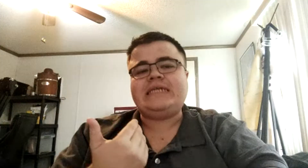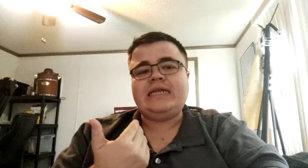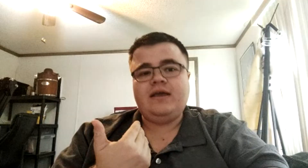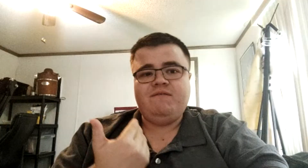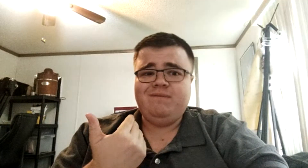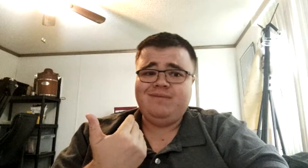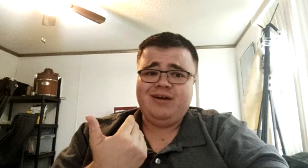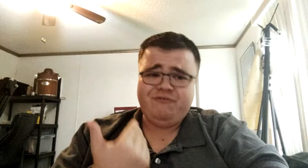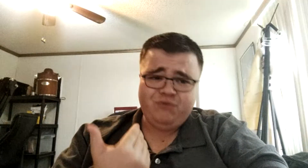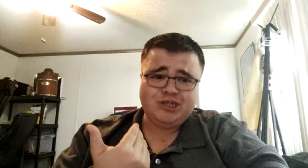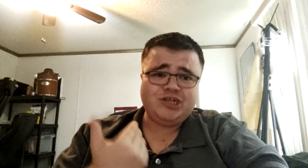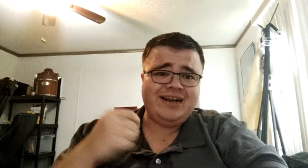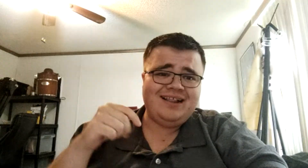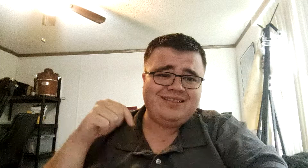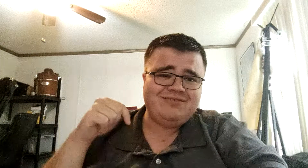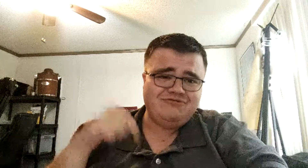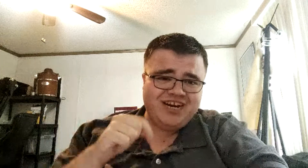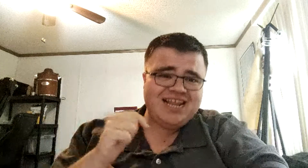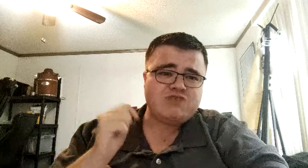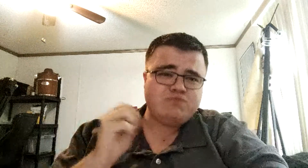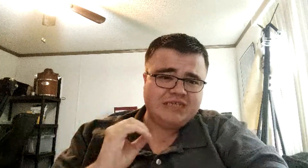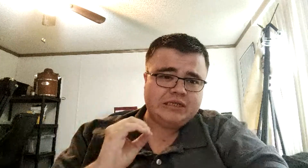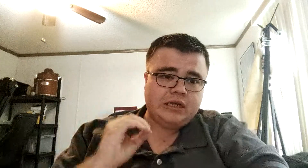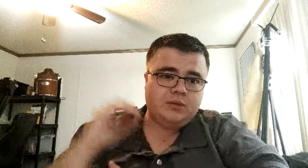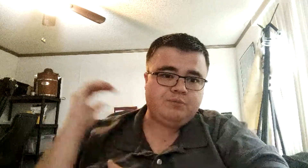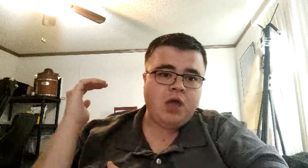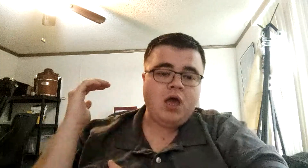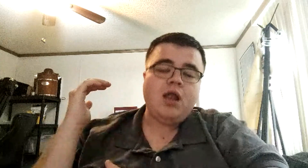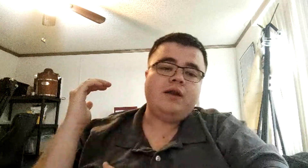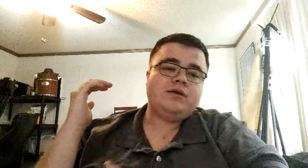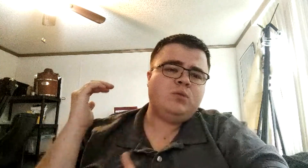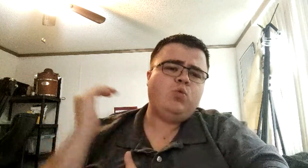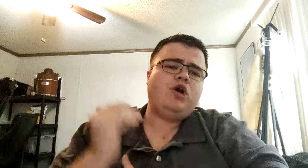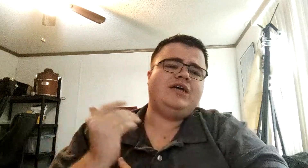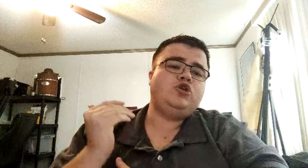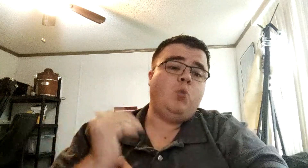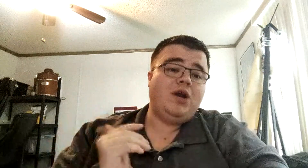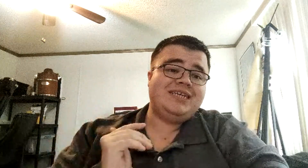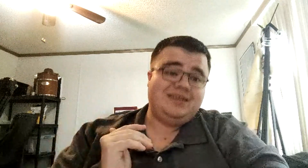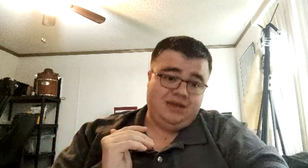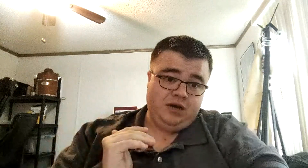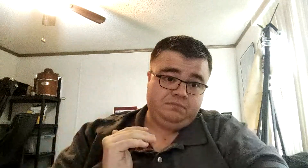recently, unfortunately, really recently, somewhere in 2010.